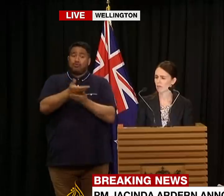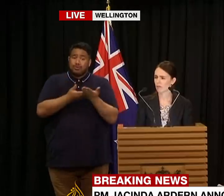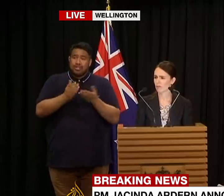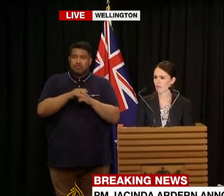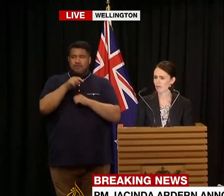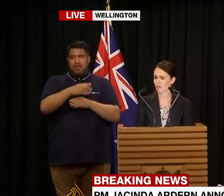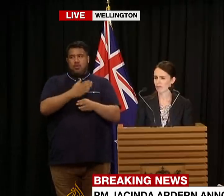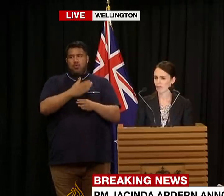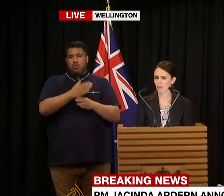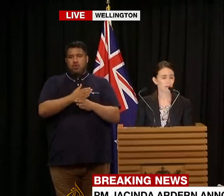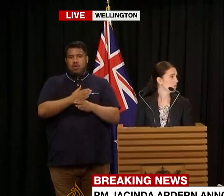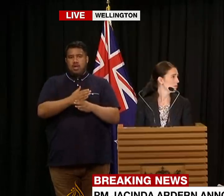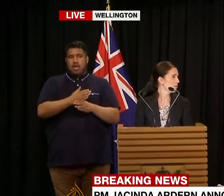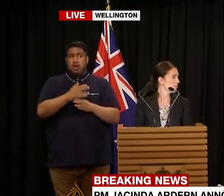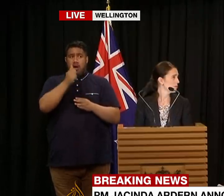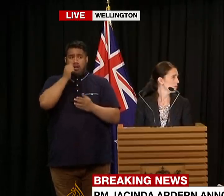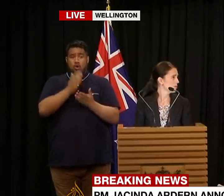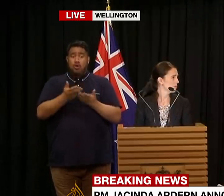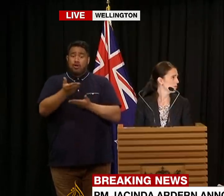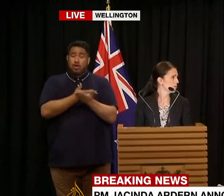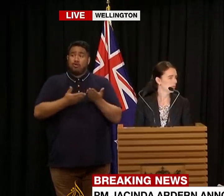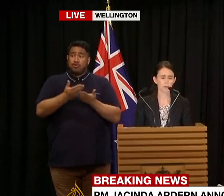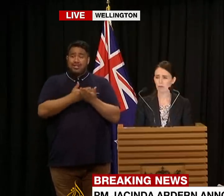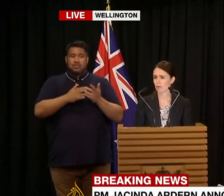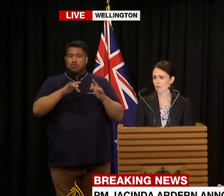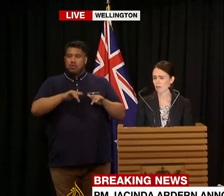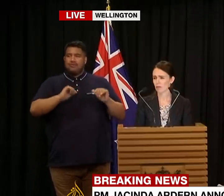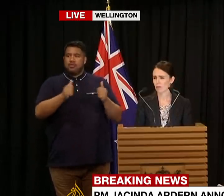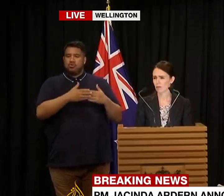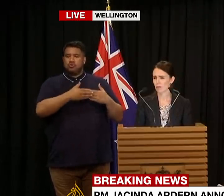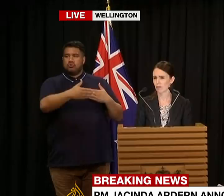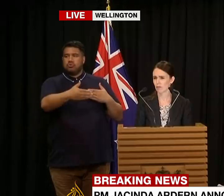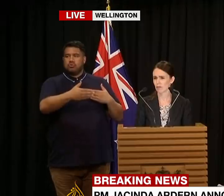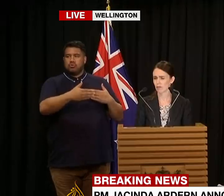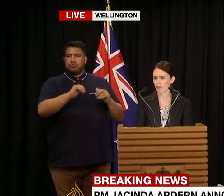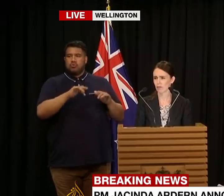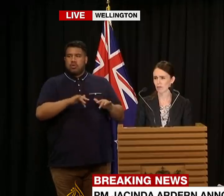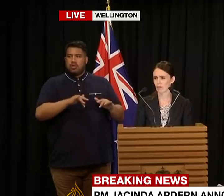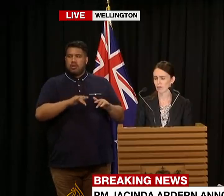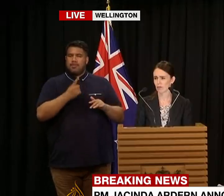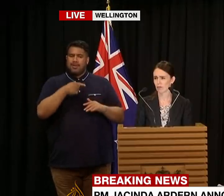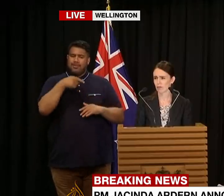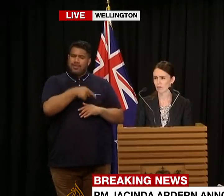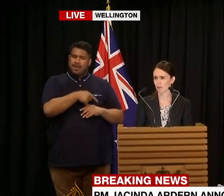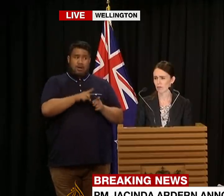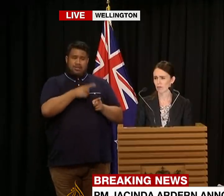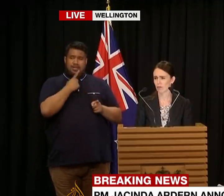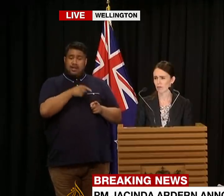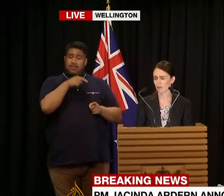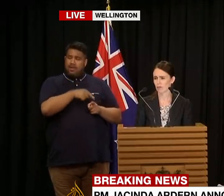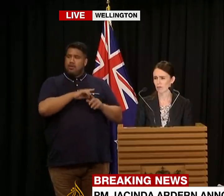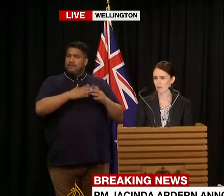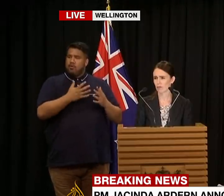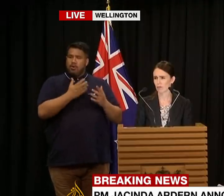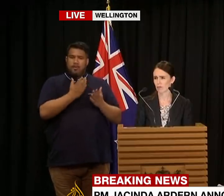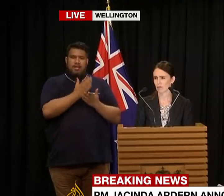far as I'm aware, no, as far as I do know, that consultation has not been completed yet. But this was about, as the Prime Minister said, driving